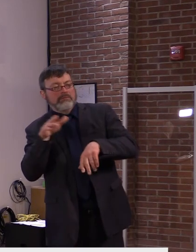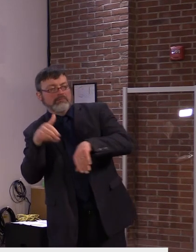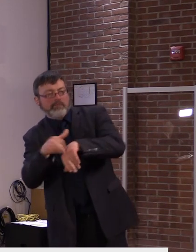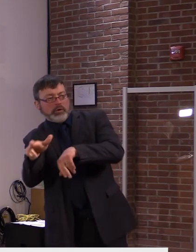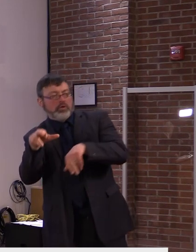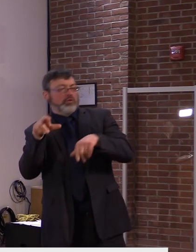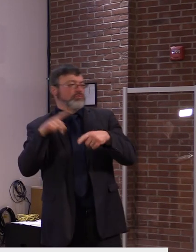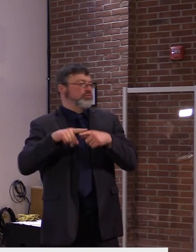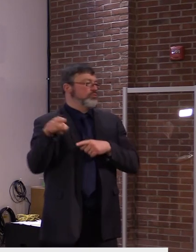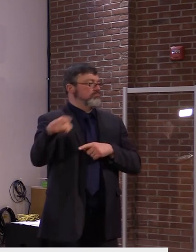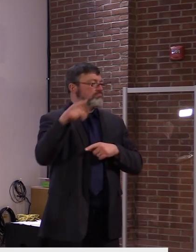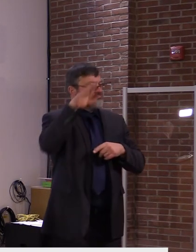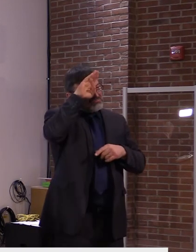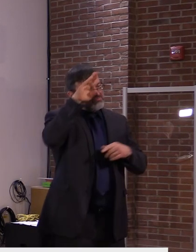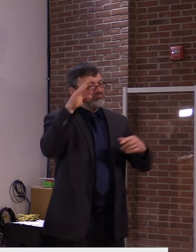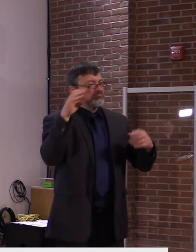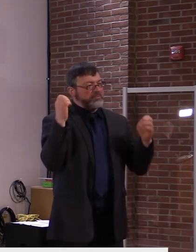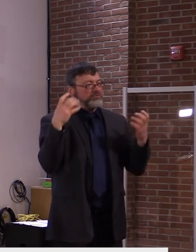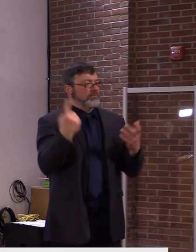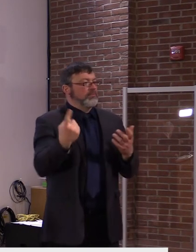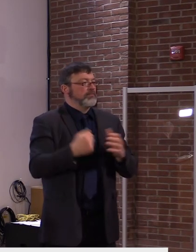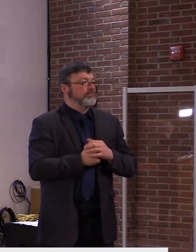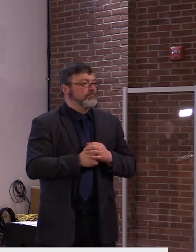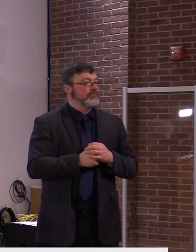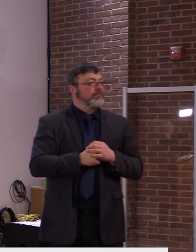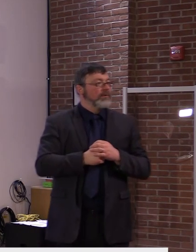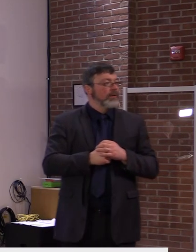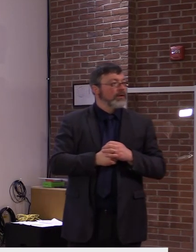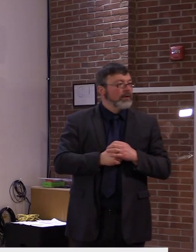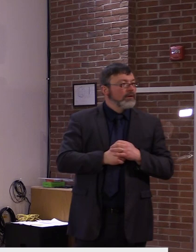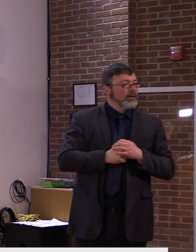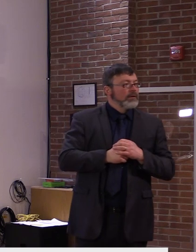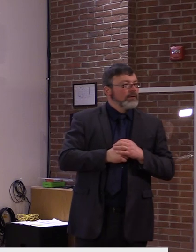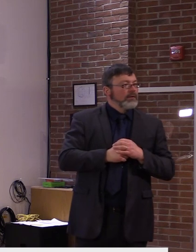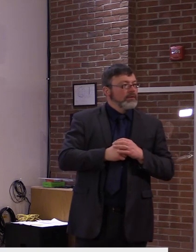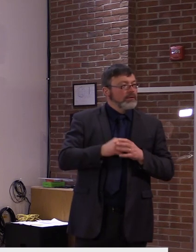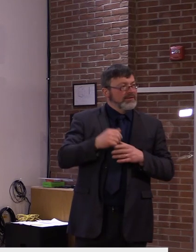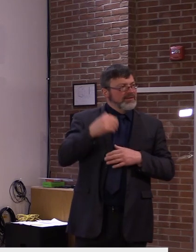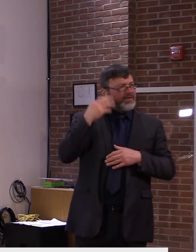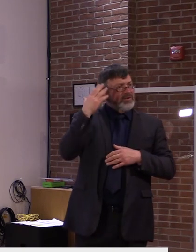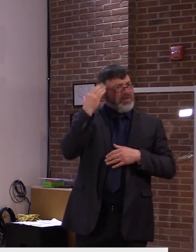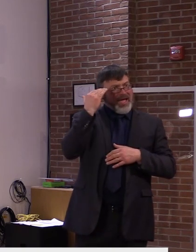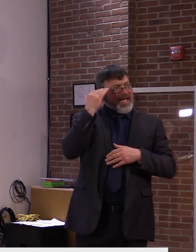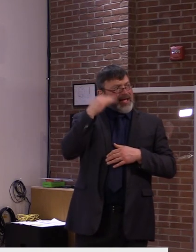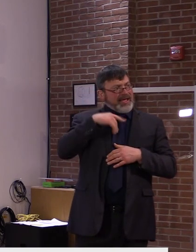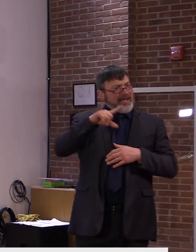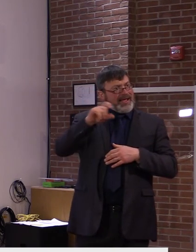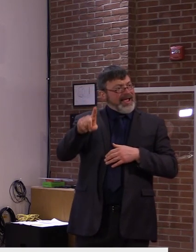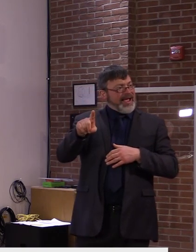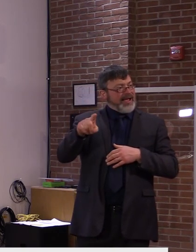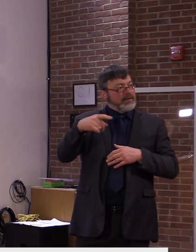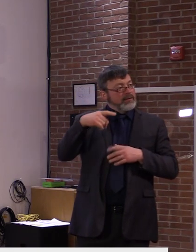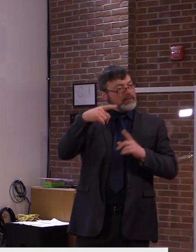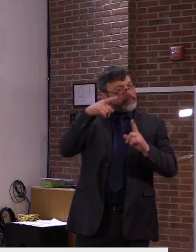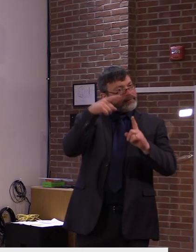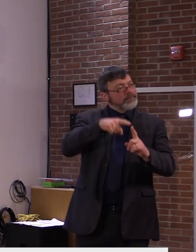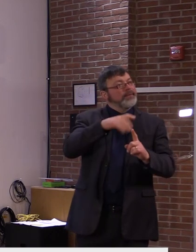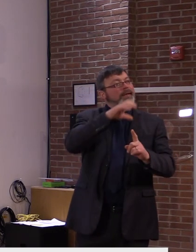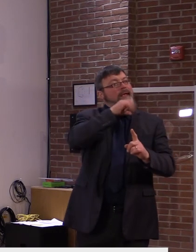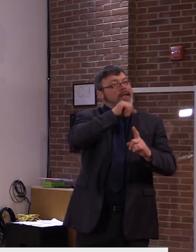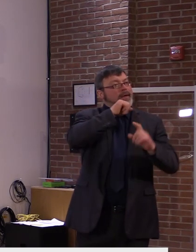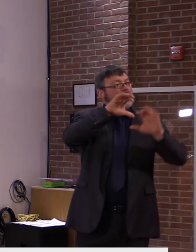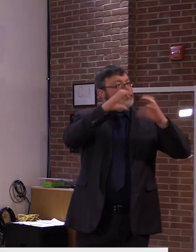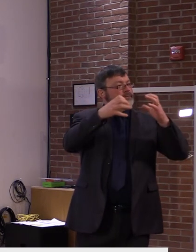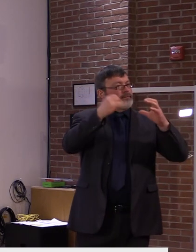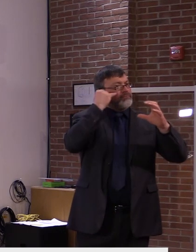Yeah, because with the age banding, you know, if someone's not necessarily homebound but facility bound, they might not be